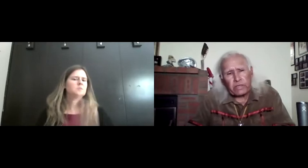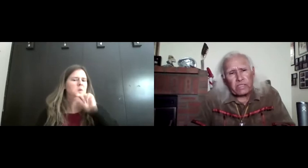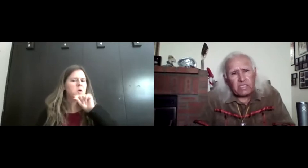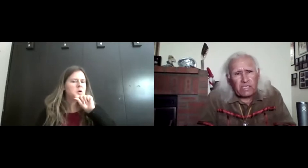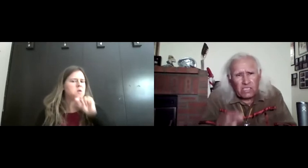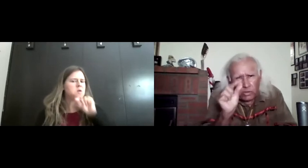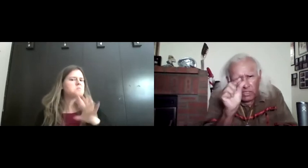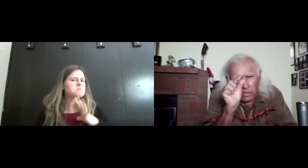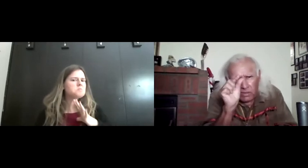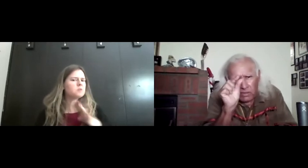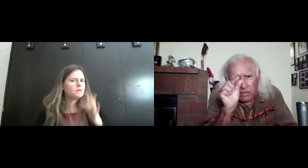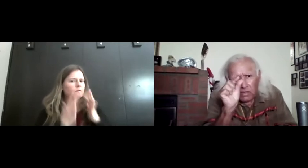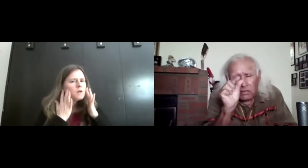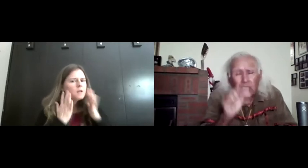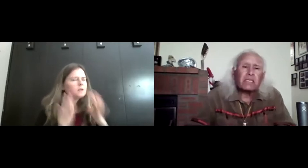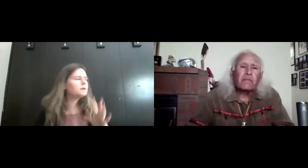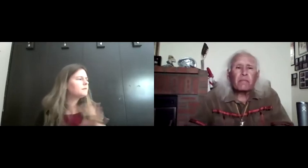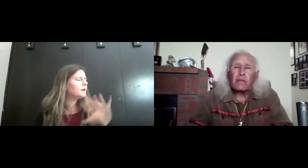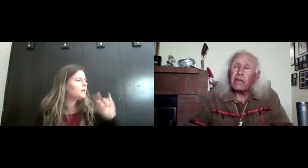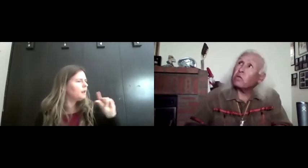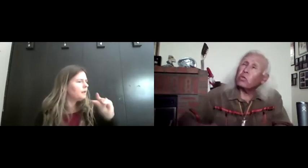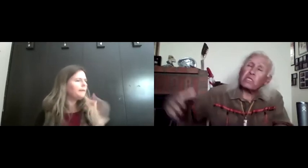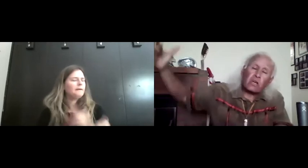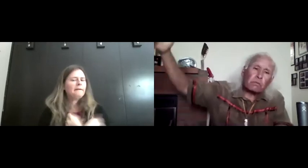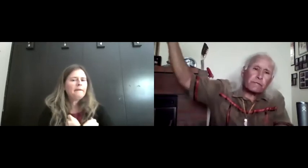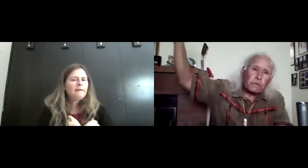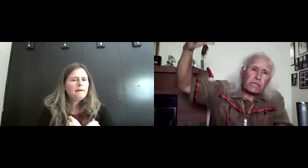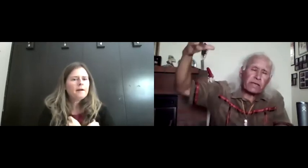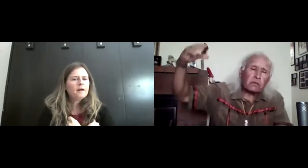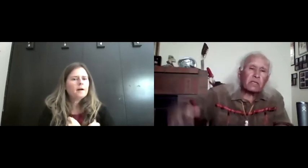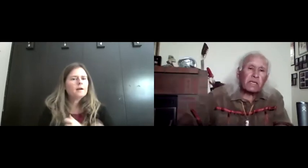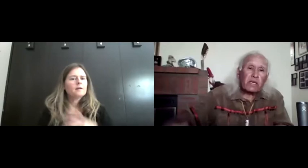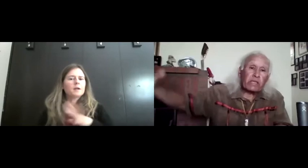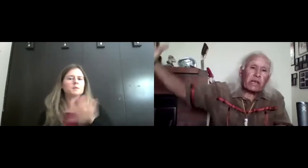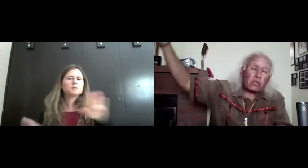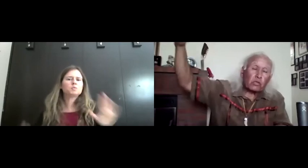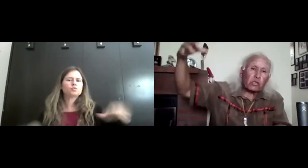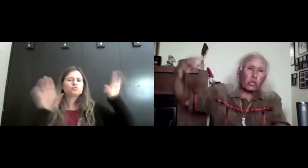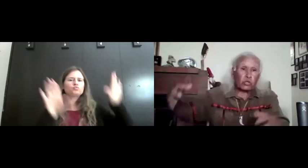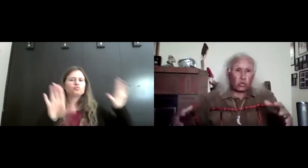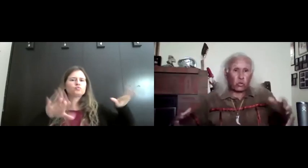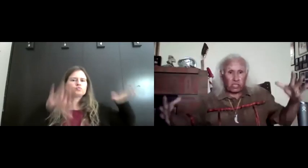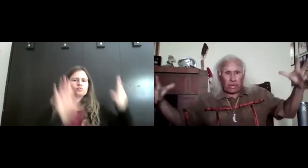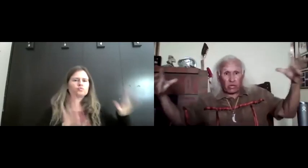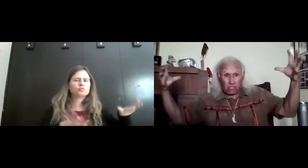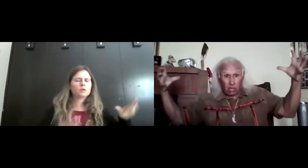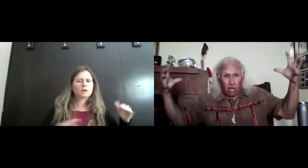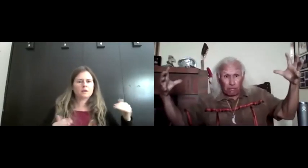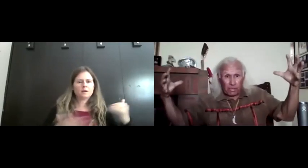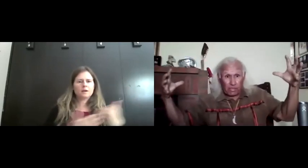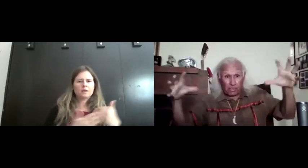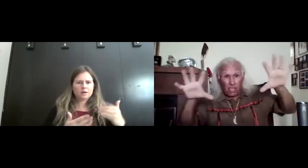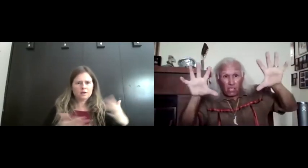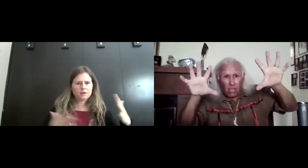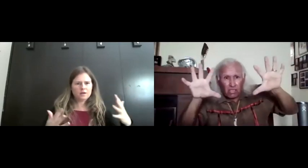seems friendly. He said he just wants to give me a little hug. And Muhu the songbird flew down. When he got close to Hoos the grizzly bear, he saw how